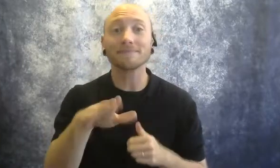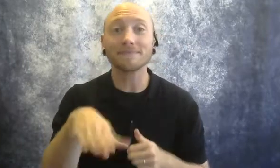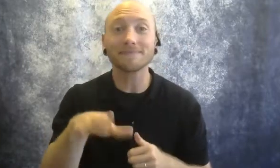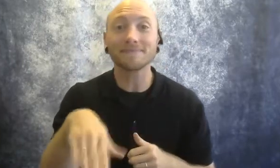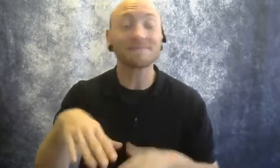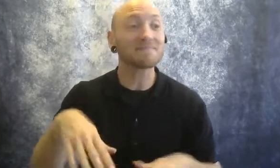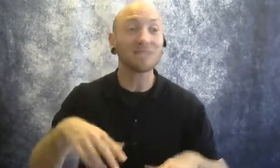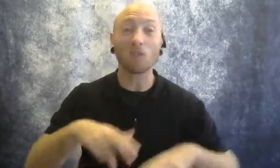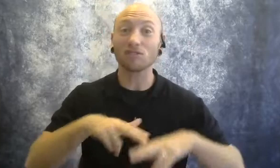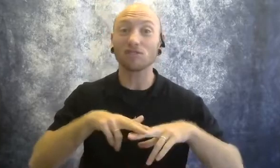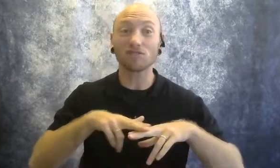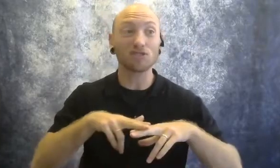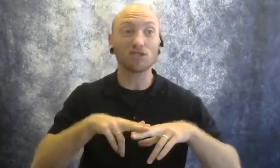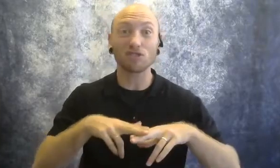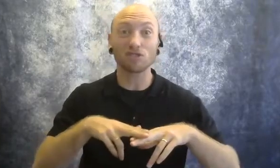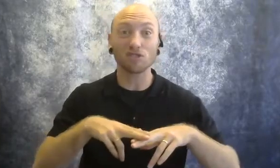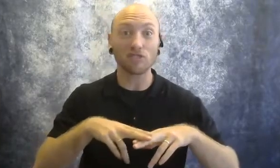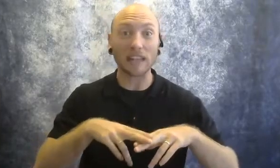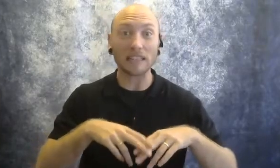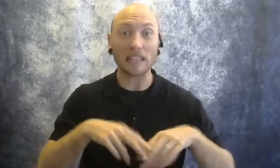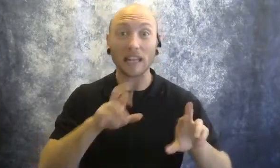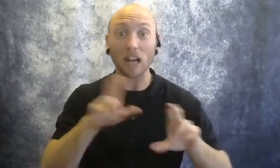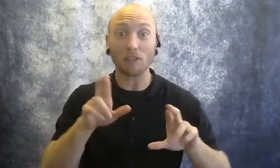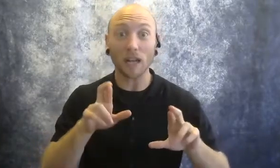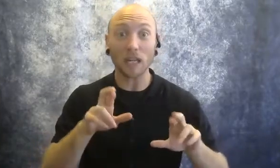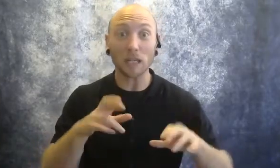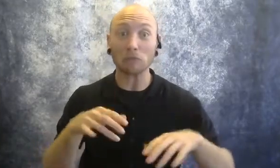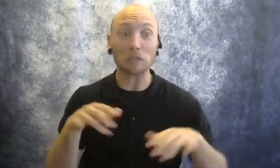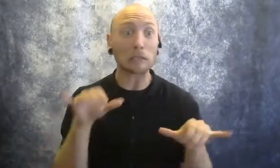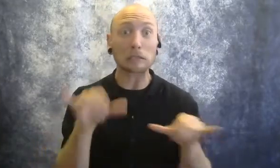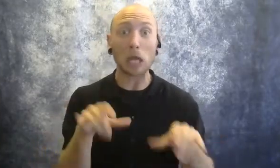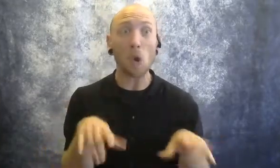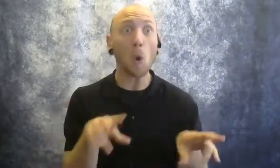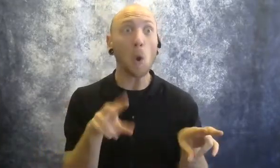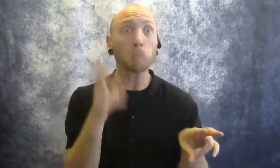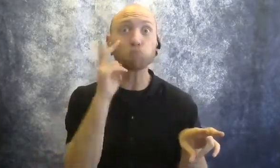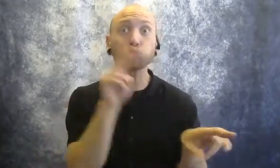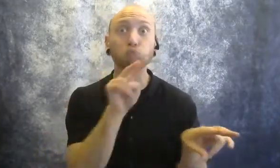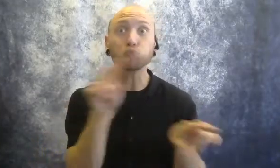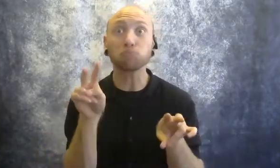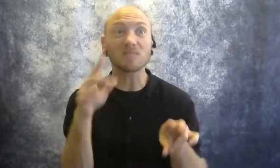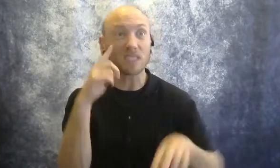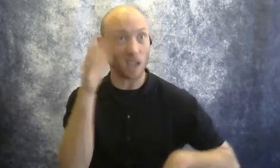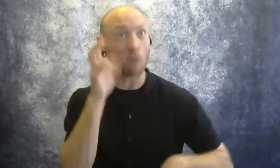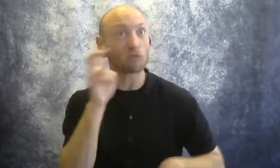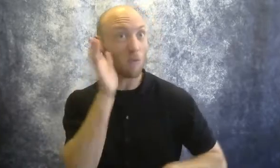you can hang around a train station all day thinking you're taking a trip, folks, but you ain't taking a trip until you get on that train, right?